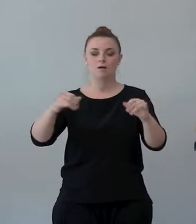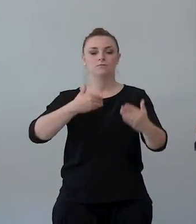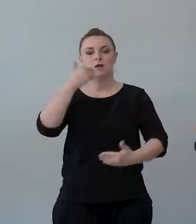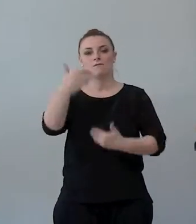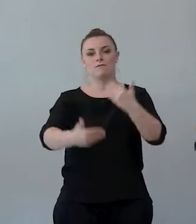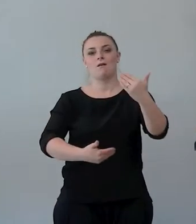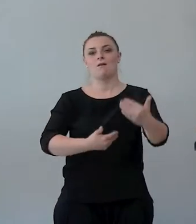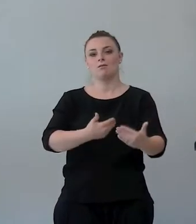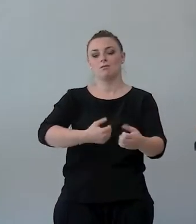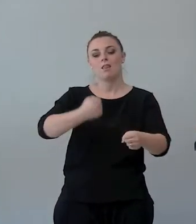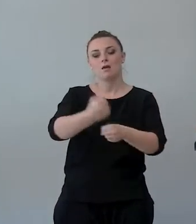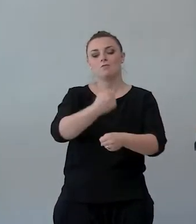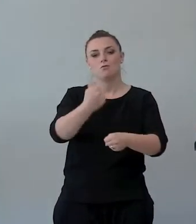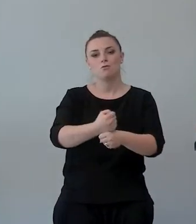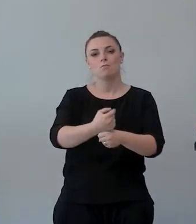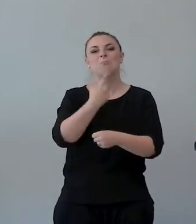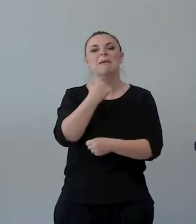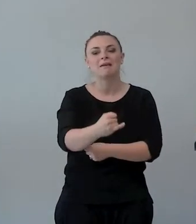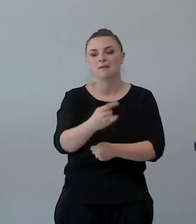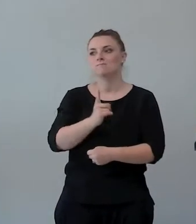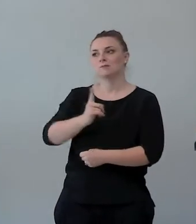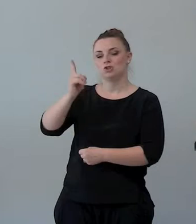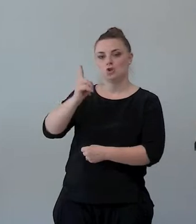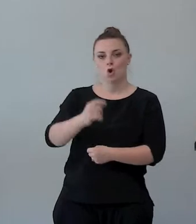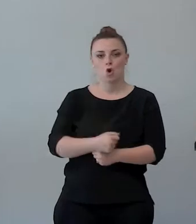always abundant in the work of the Lord.